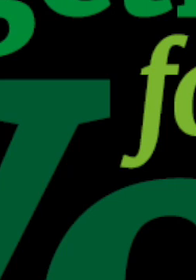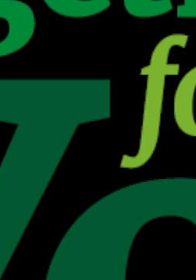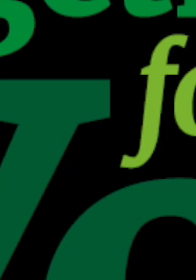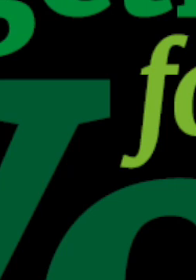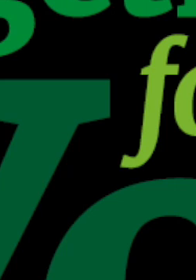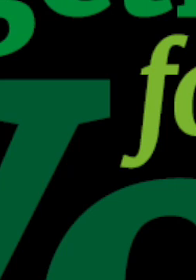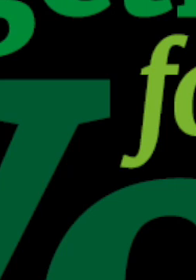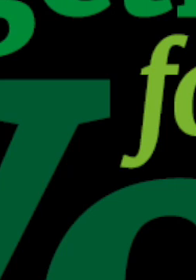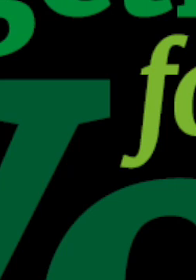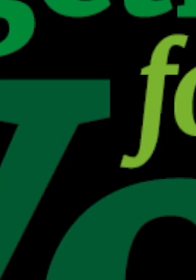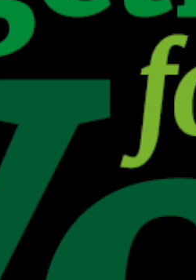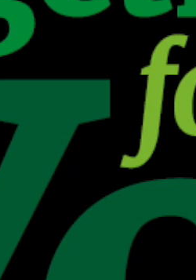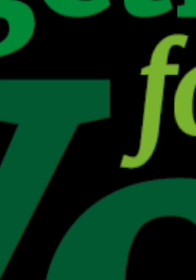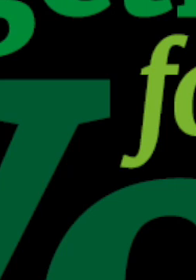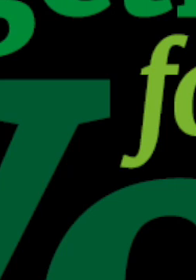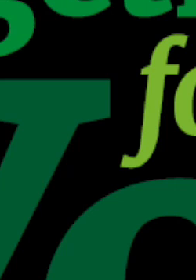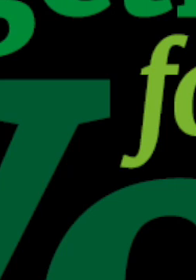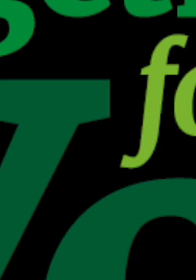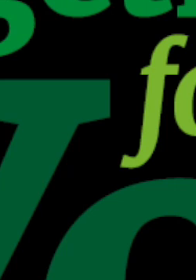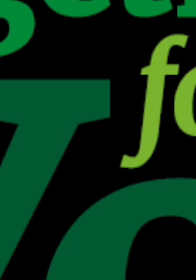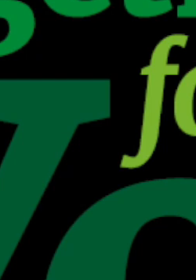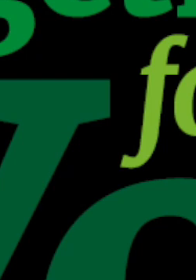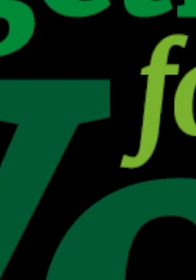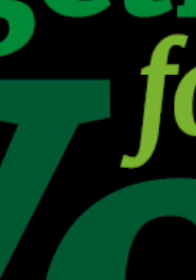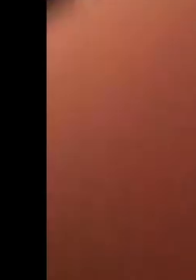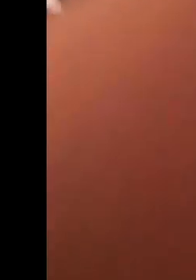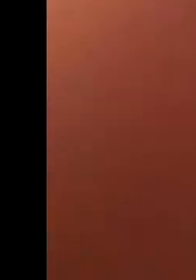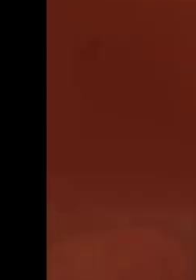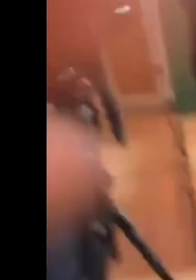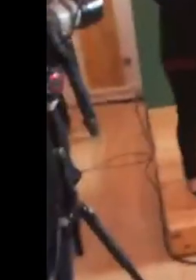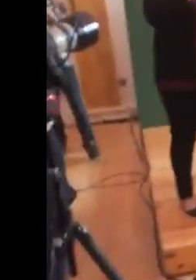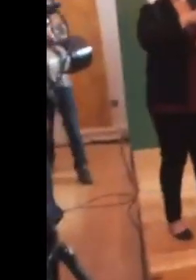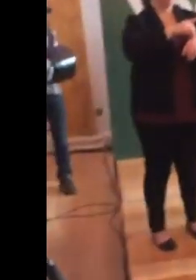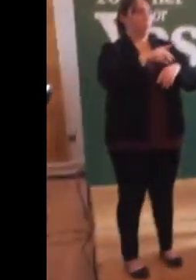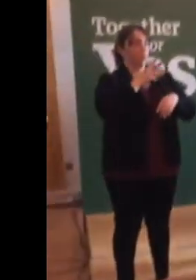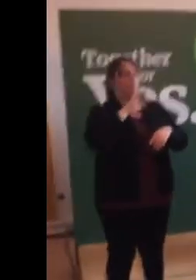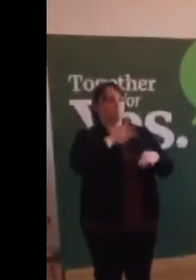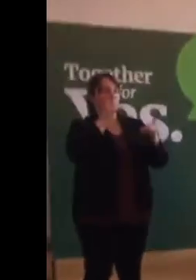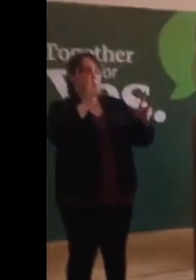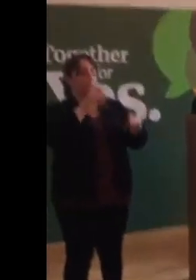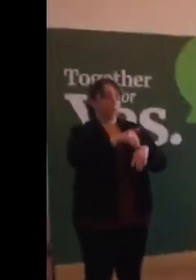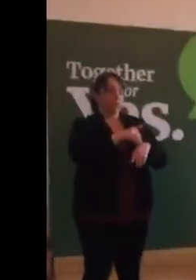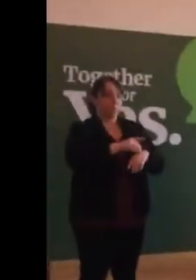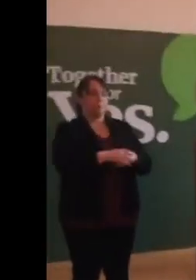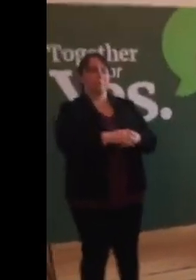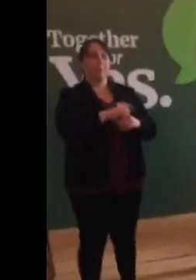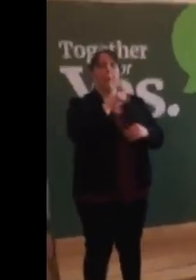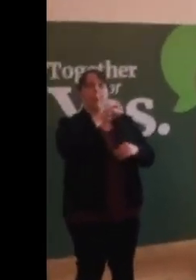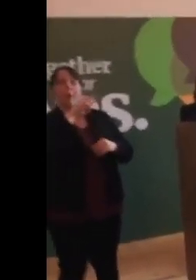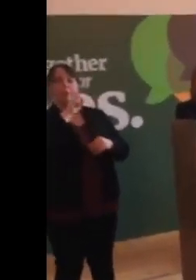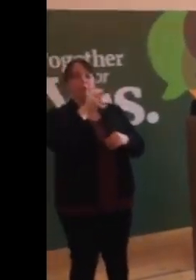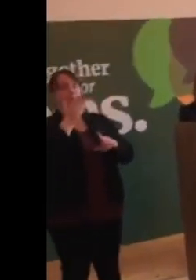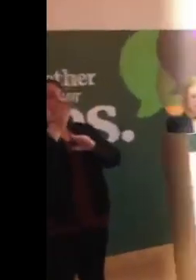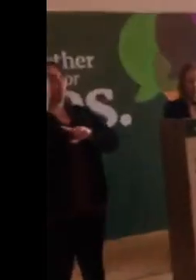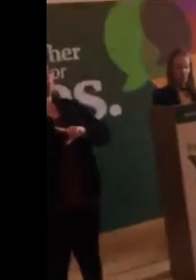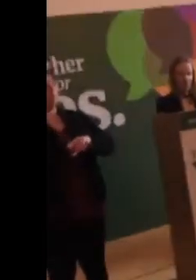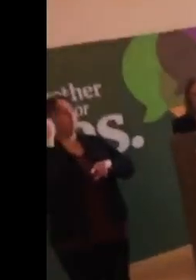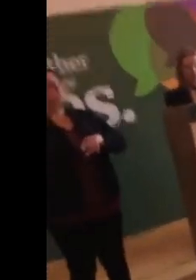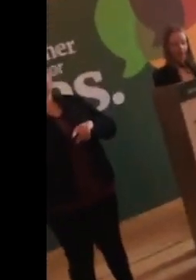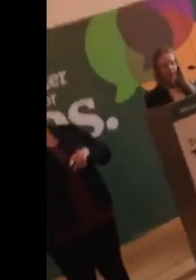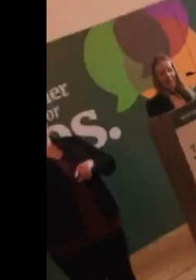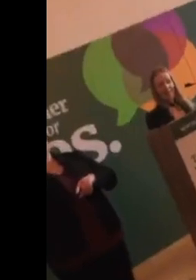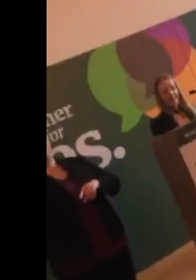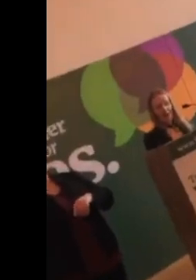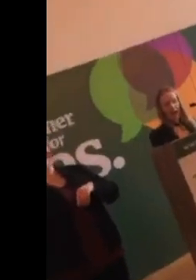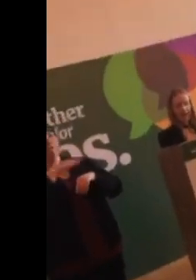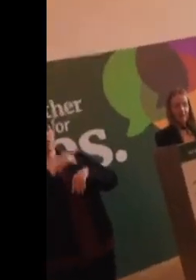Obstetricians and Gynecologists. Peter is a former master of the National Maternity Hospital,